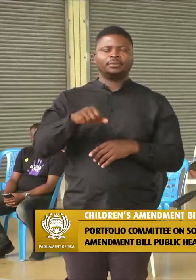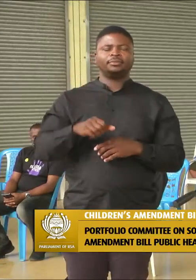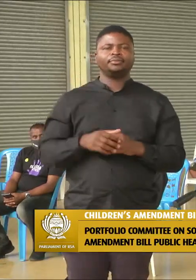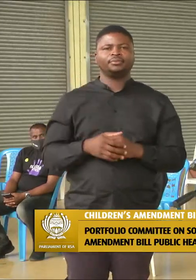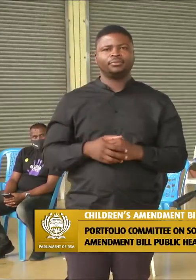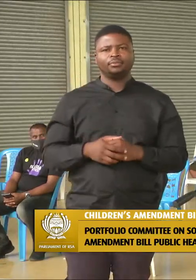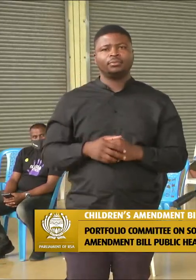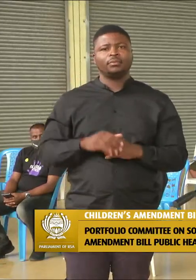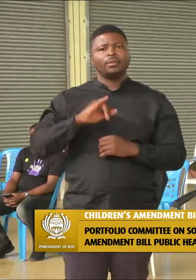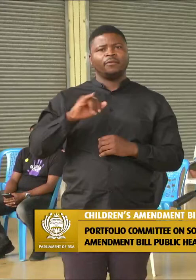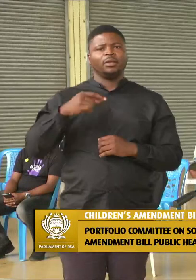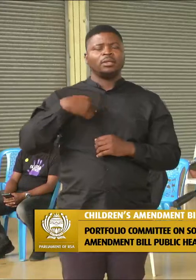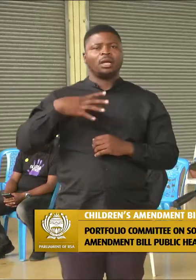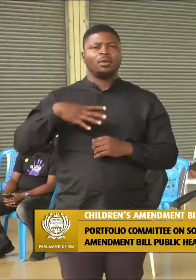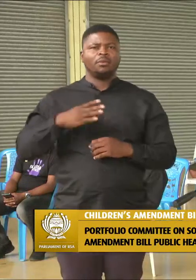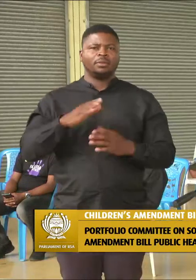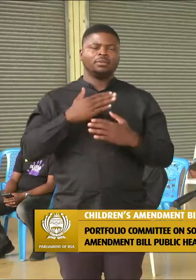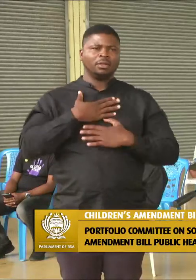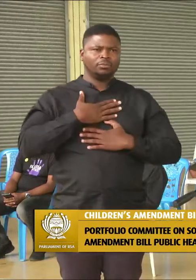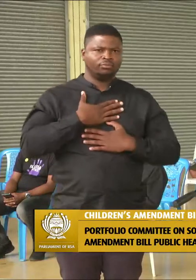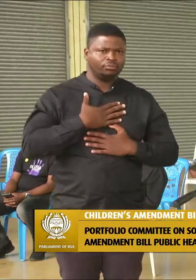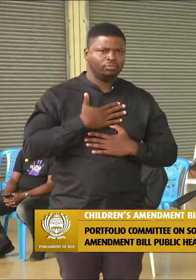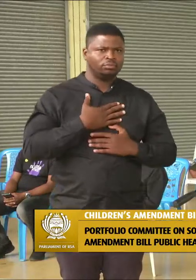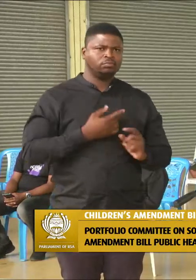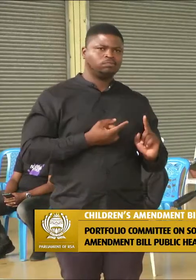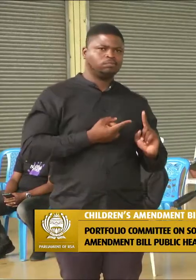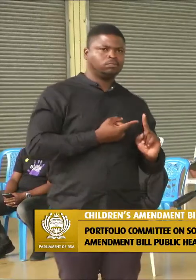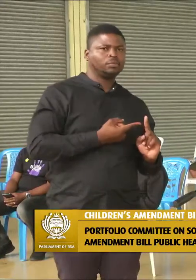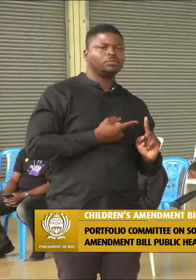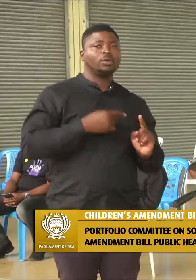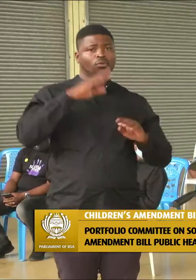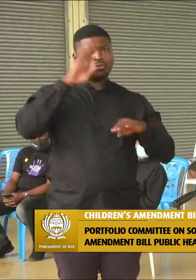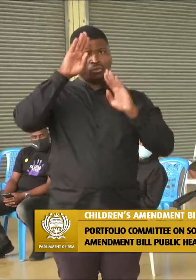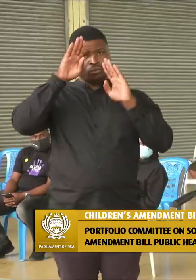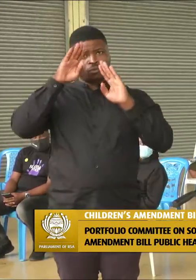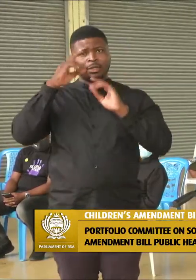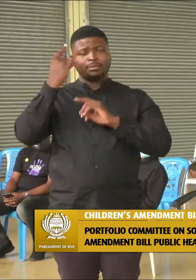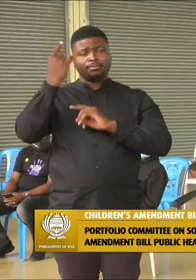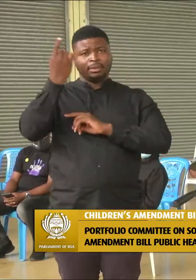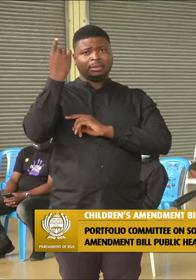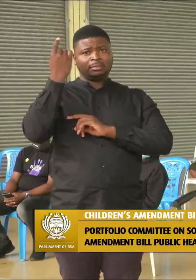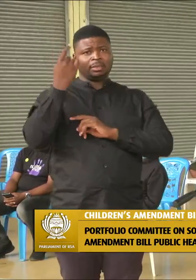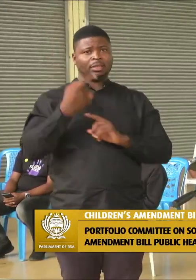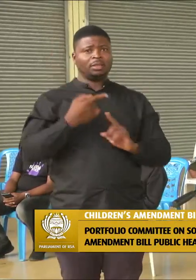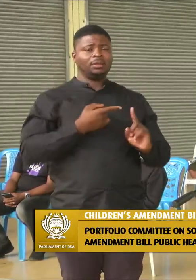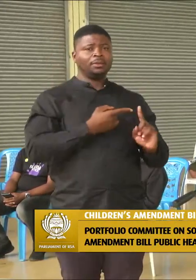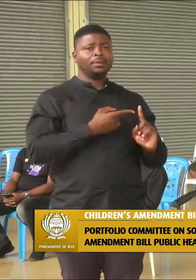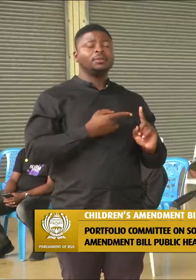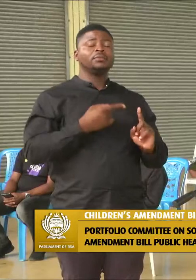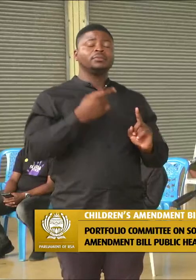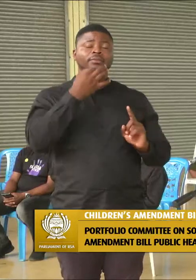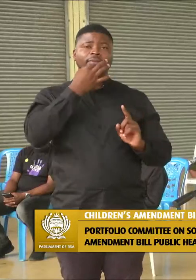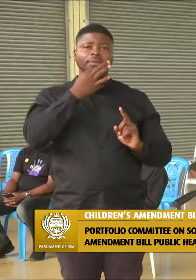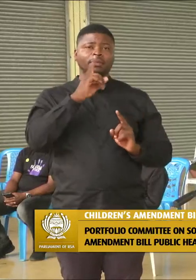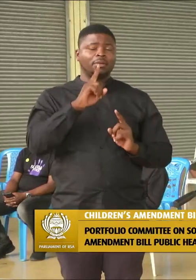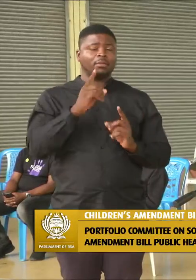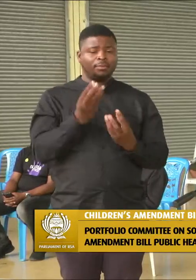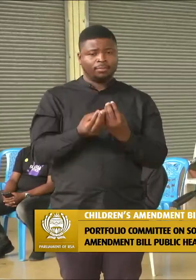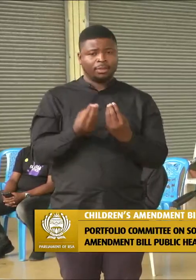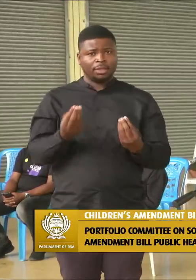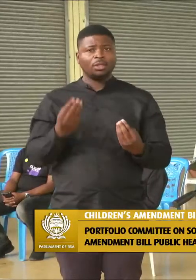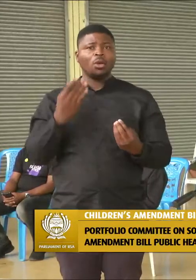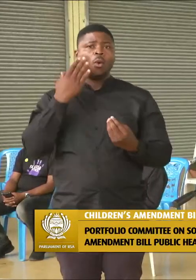appreciate uMbali njengoprincipal waleli crash ukhombisile ukuthi mangabe abantwana beqala